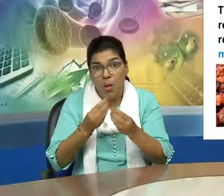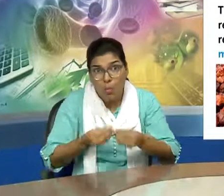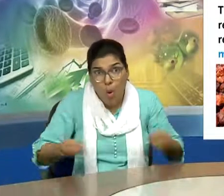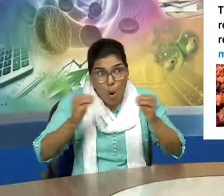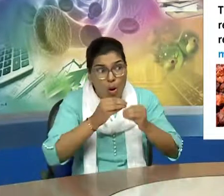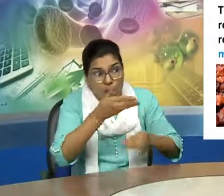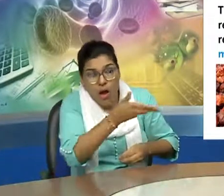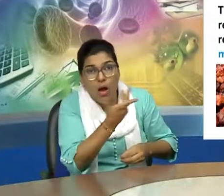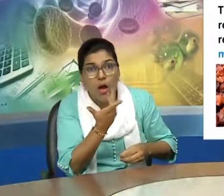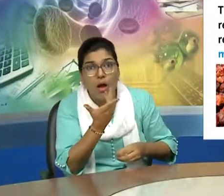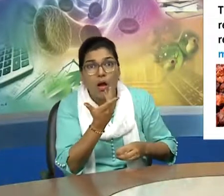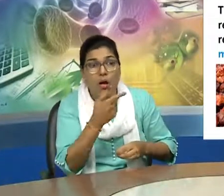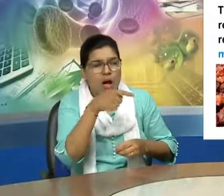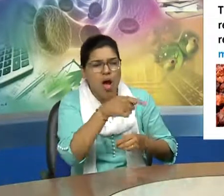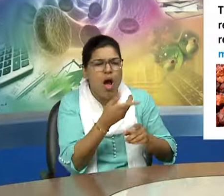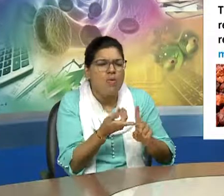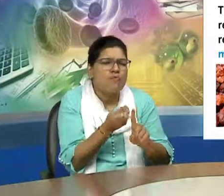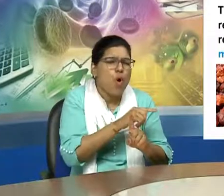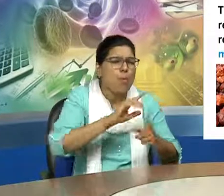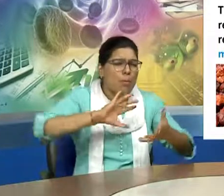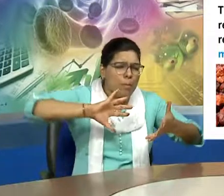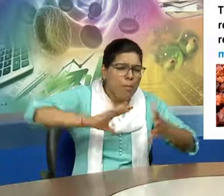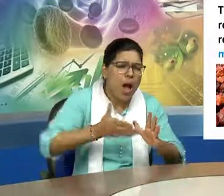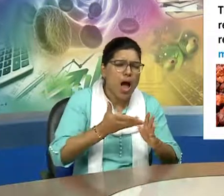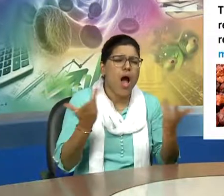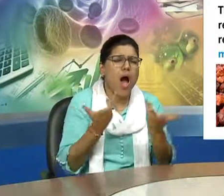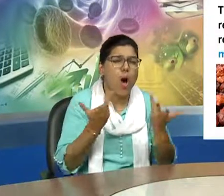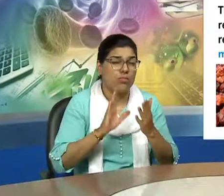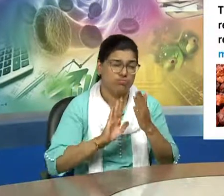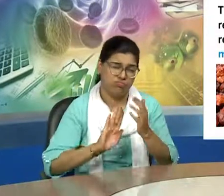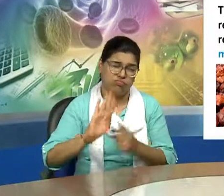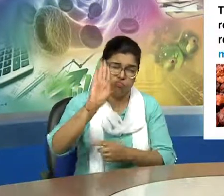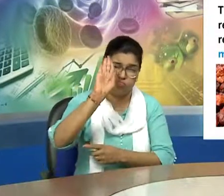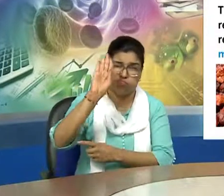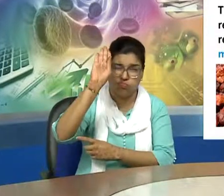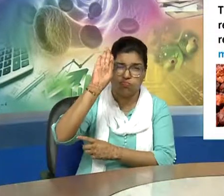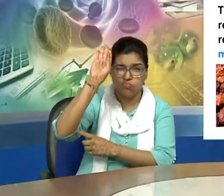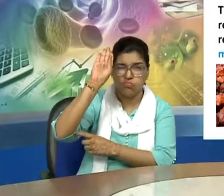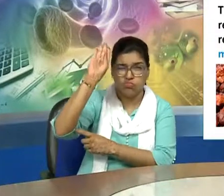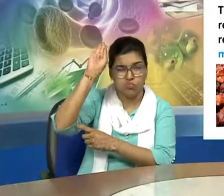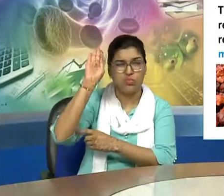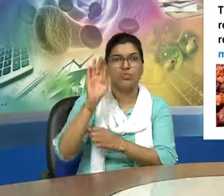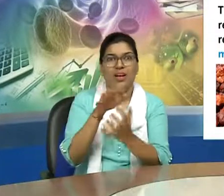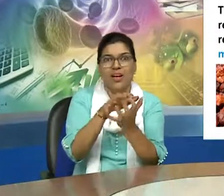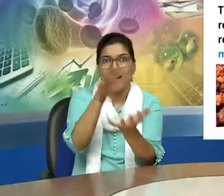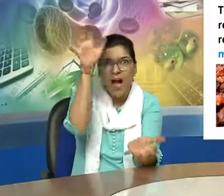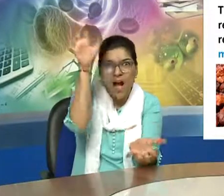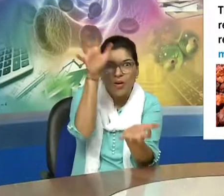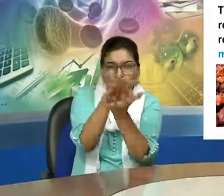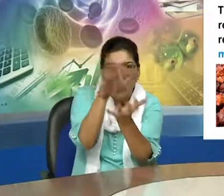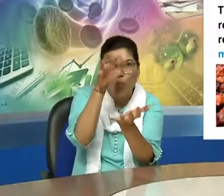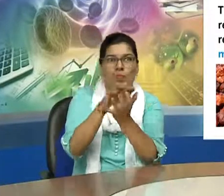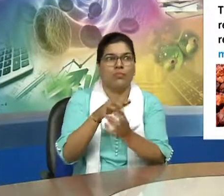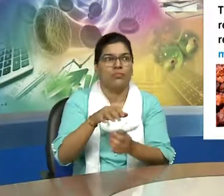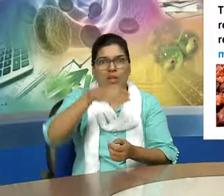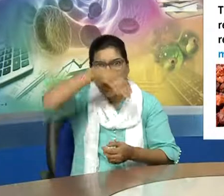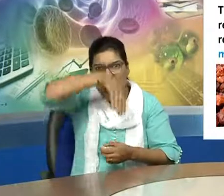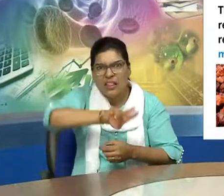once all those mines have given us the metal, because